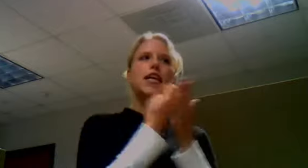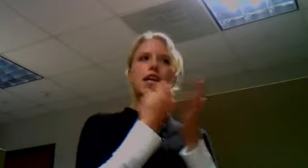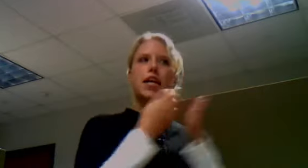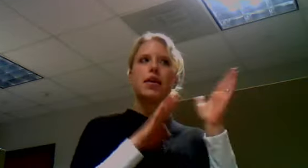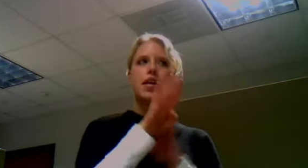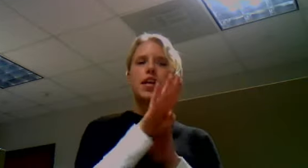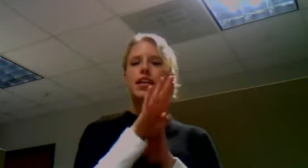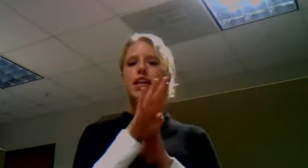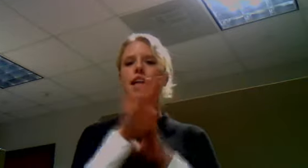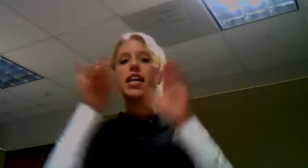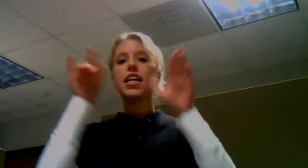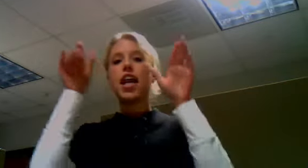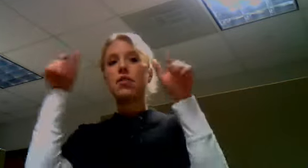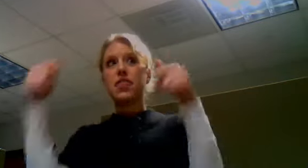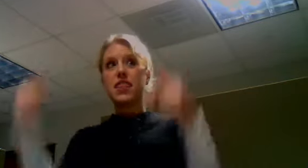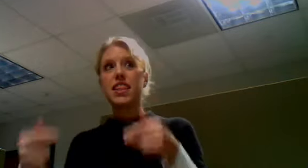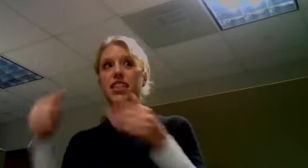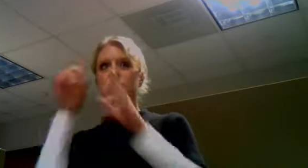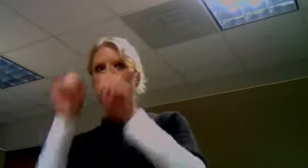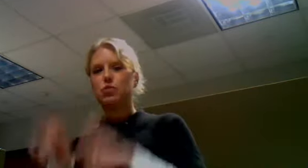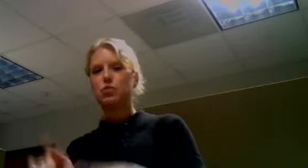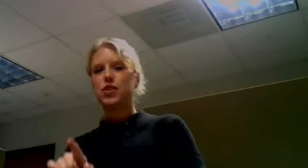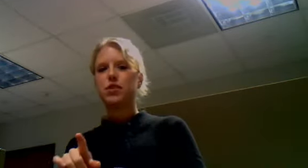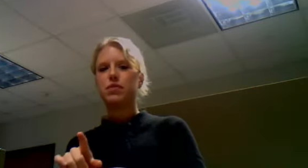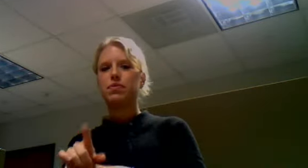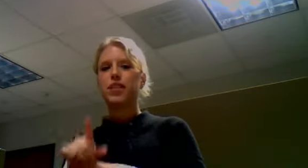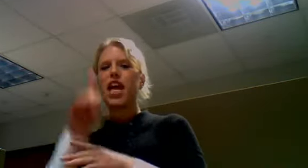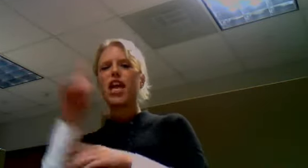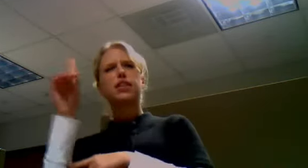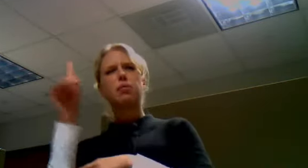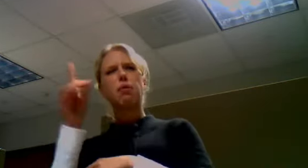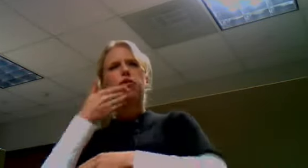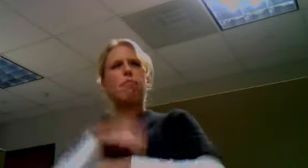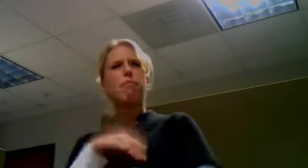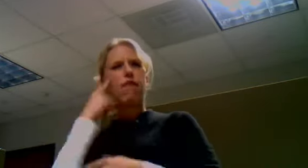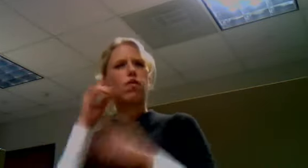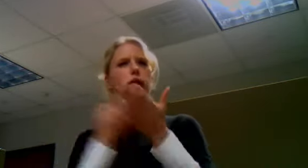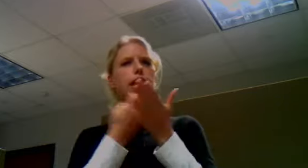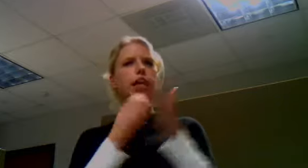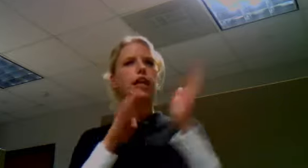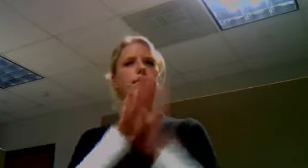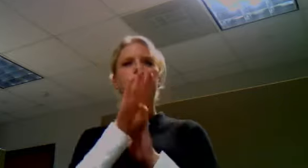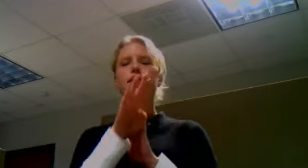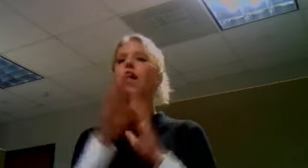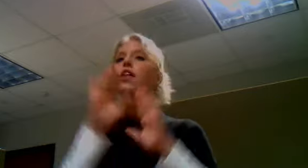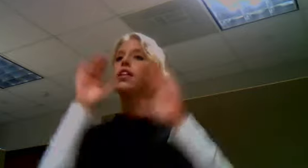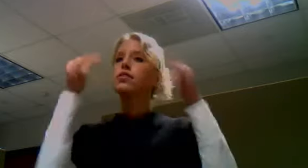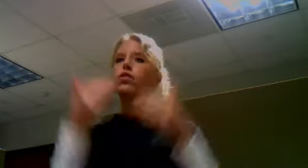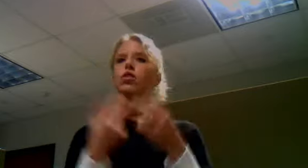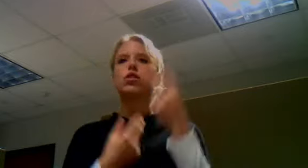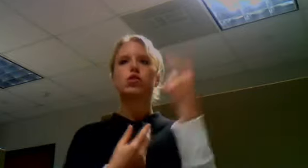more directly. Is democracy bad for economic growth? And let's turn to two countries, country A and country